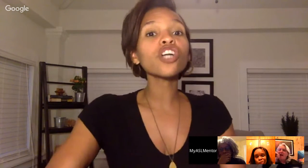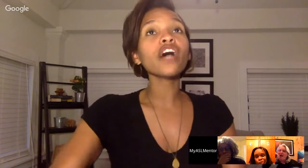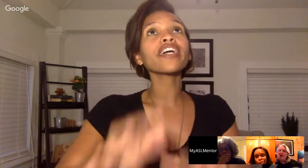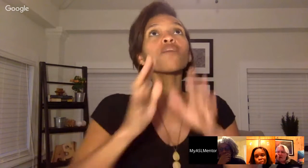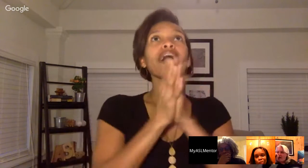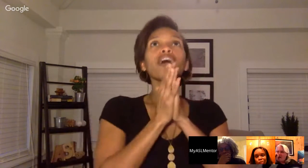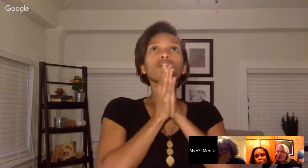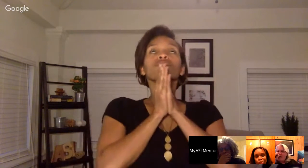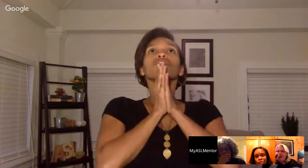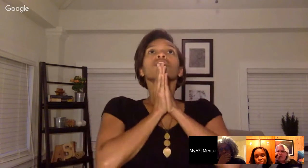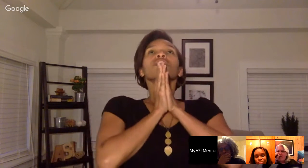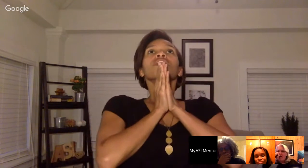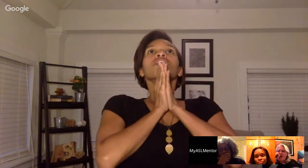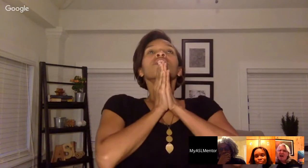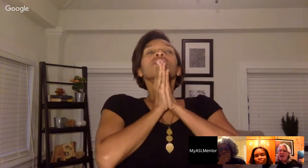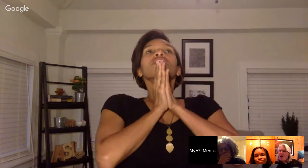She's talking about